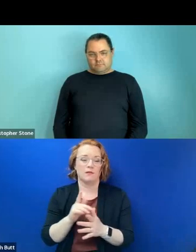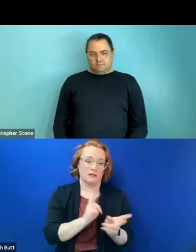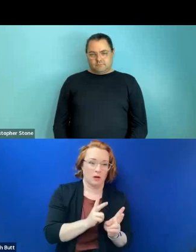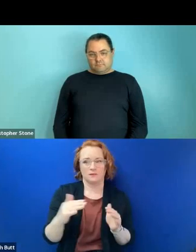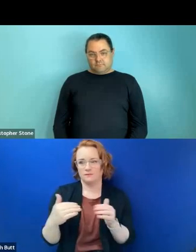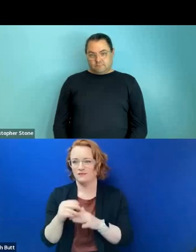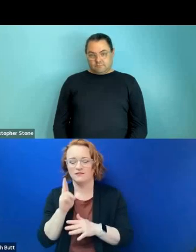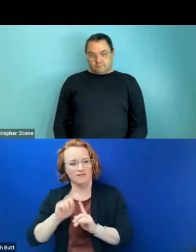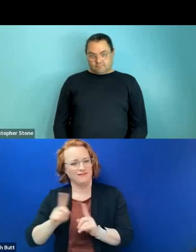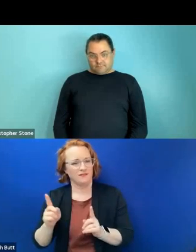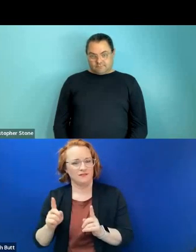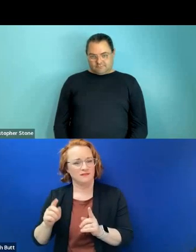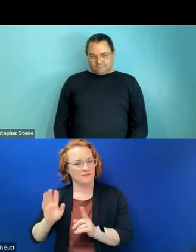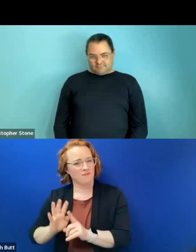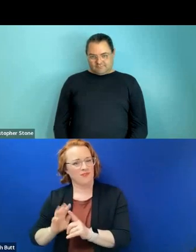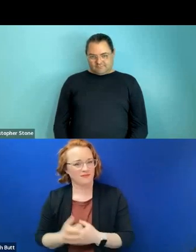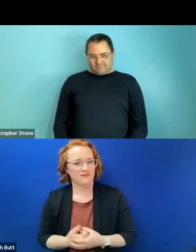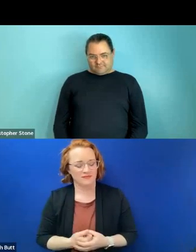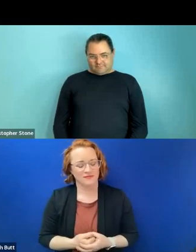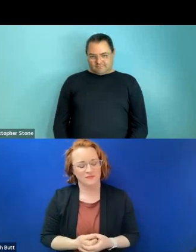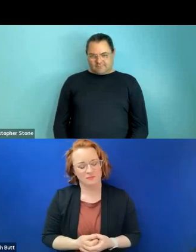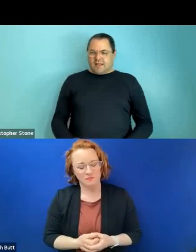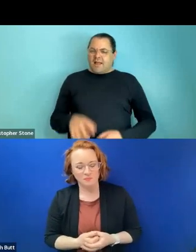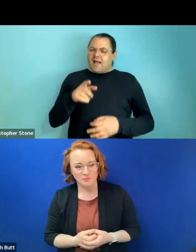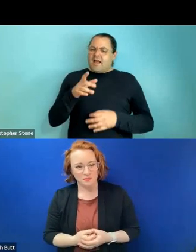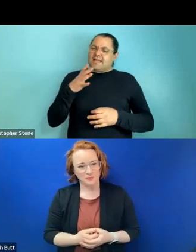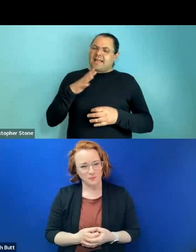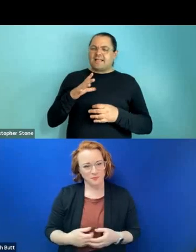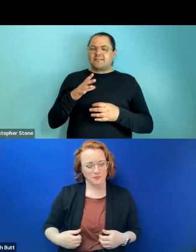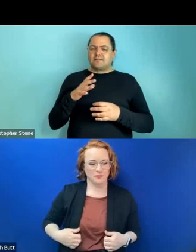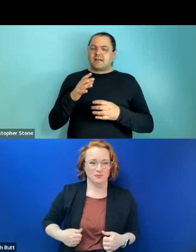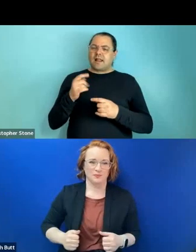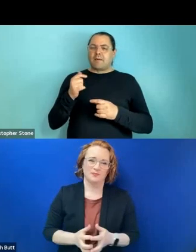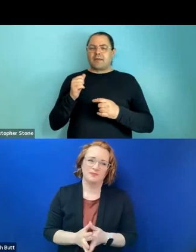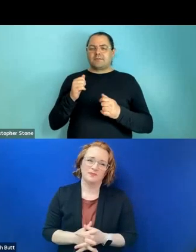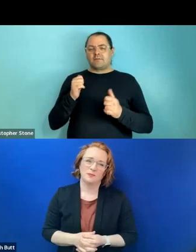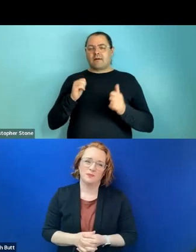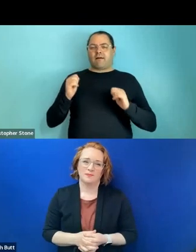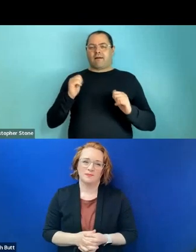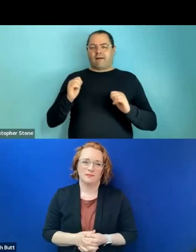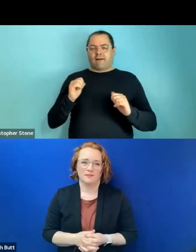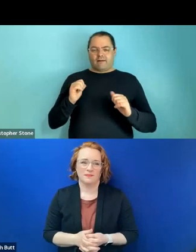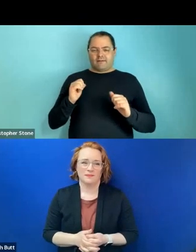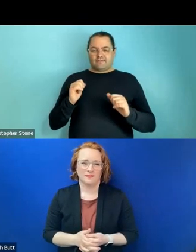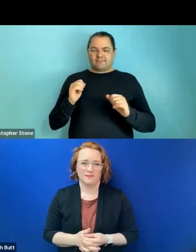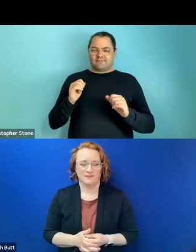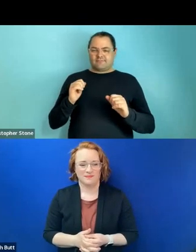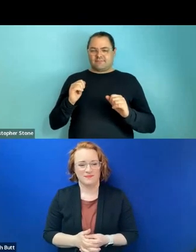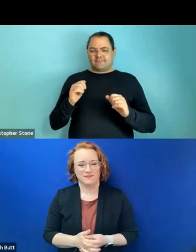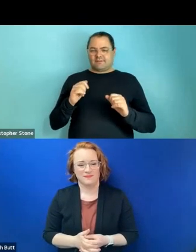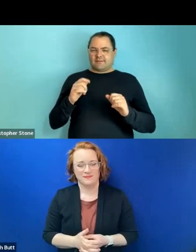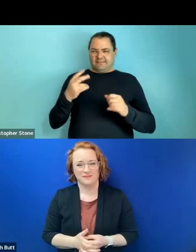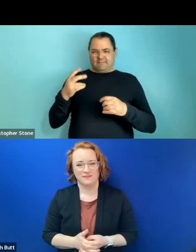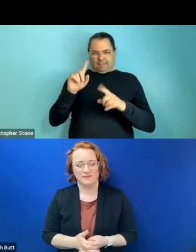you anybody really? Do you have to be a little bit extrovert to do this? Because by nature of what you're doing, you're kind of on